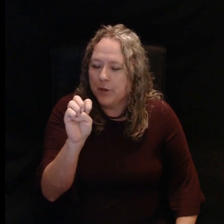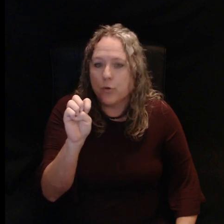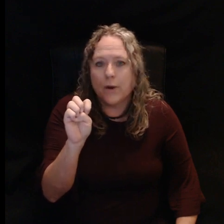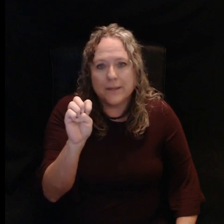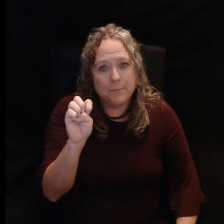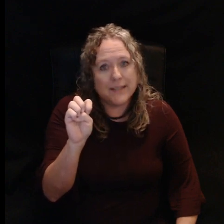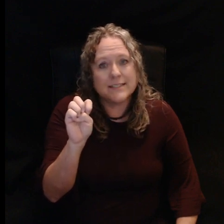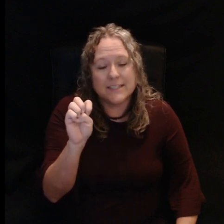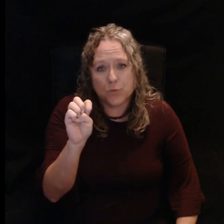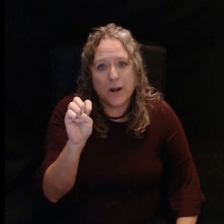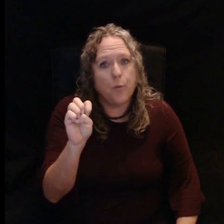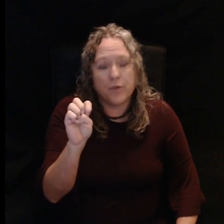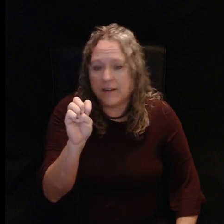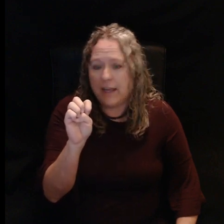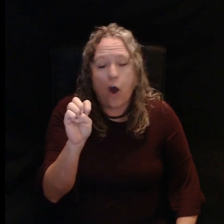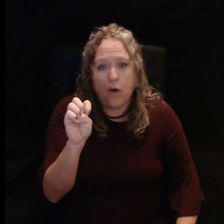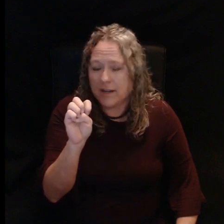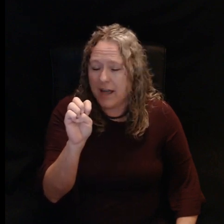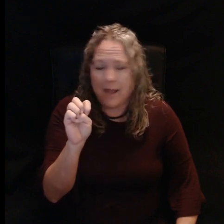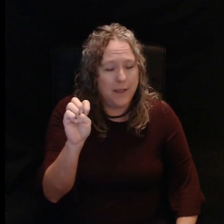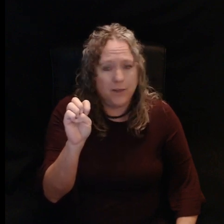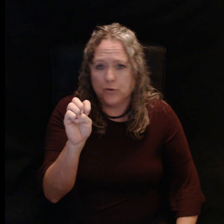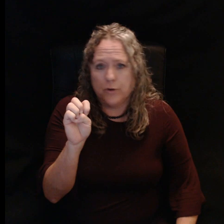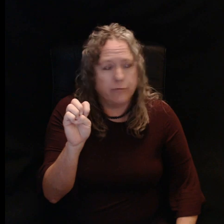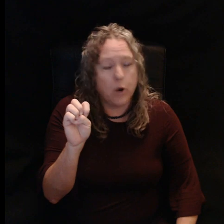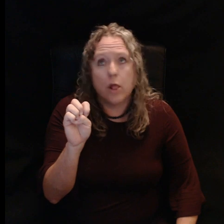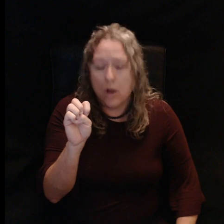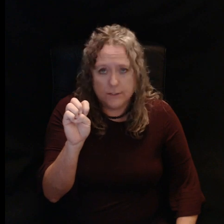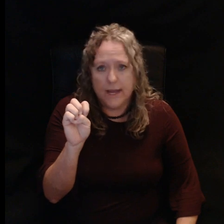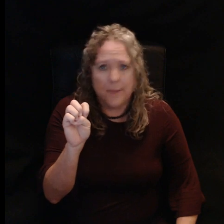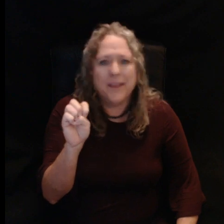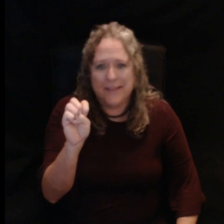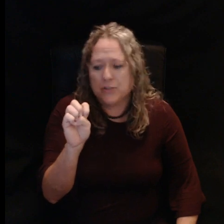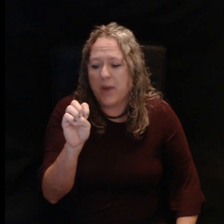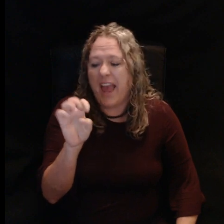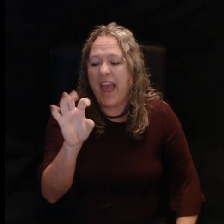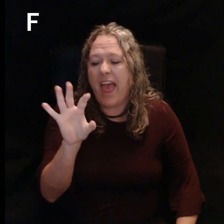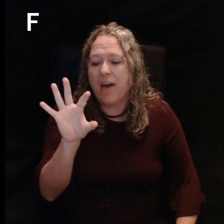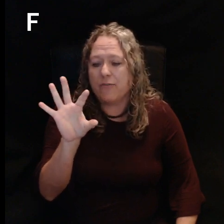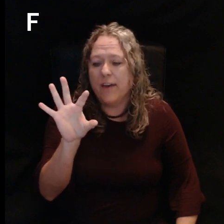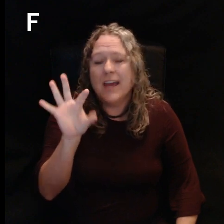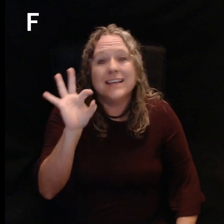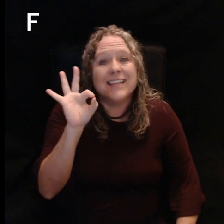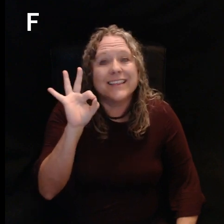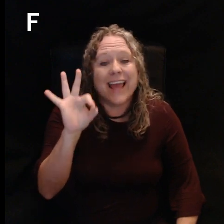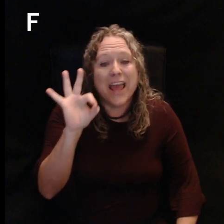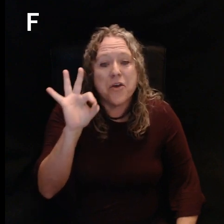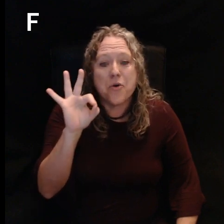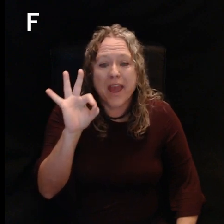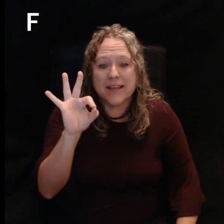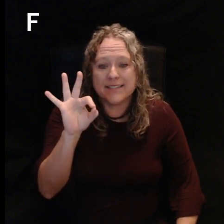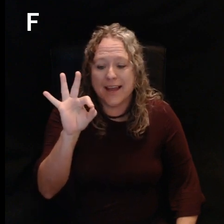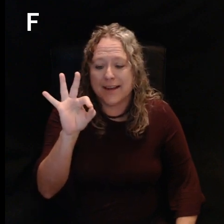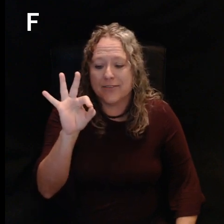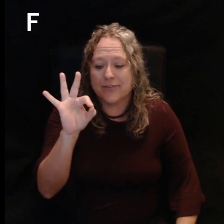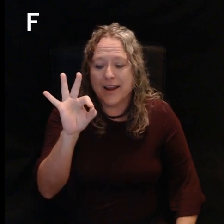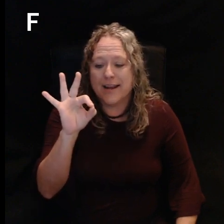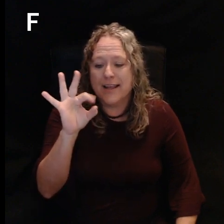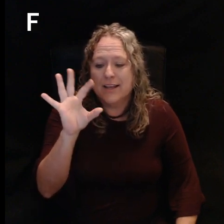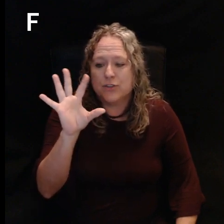going to mix this one up with D all the time, and you'll do it for a long time, and that's okay. F is like the A-OK sign, right? So you're going to